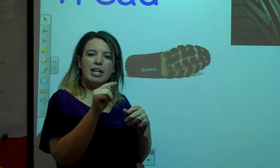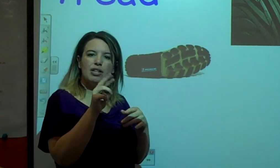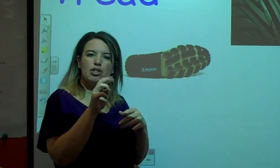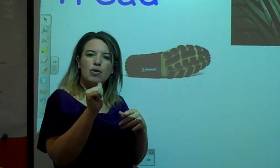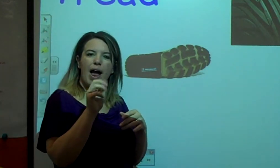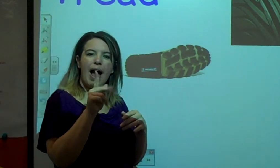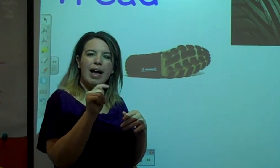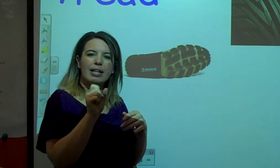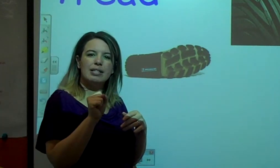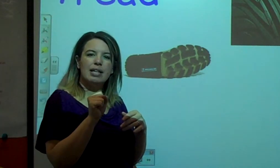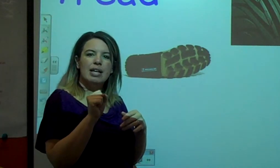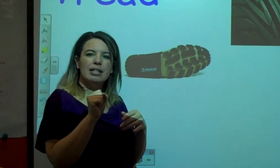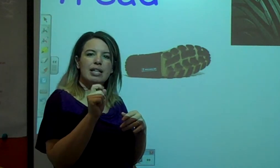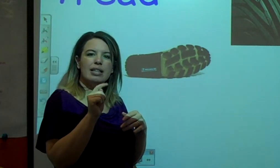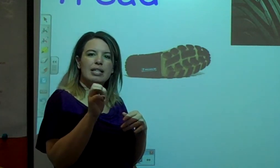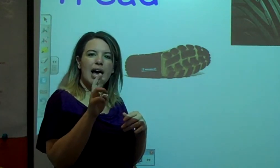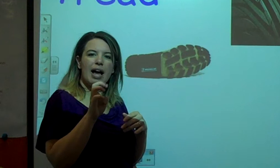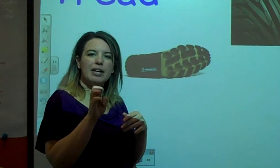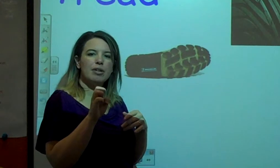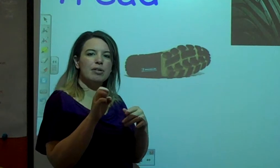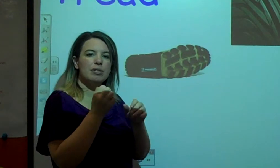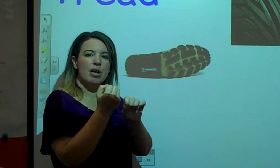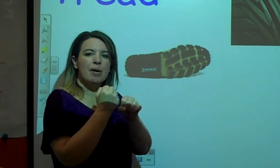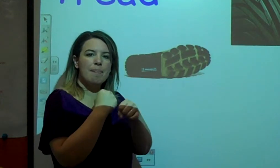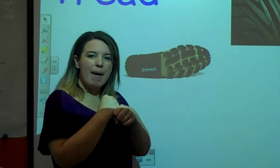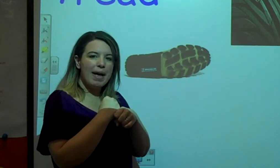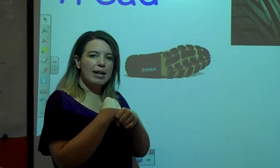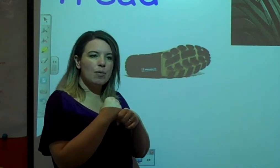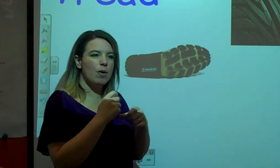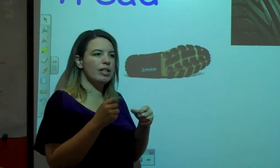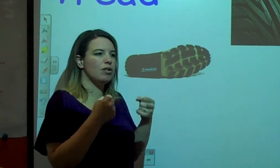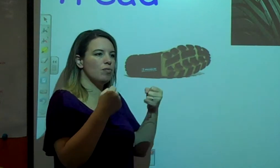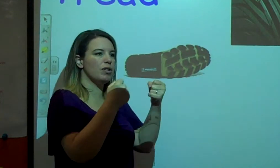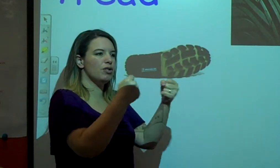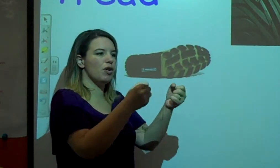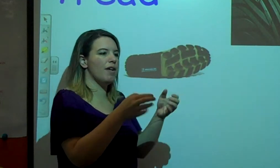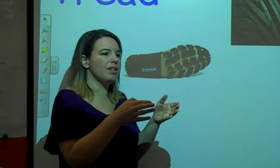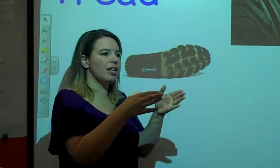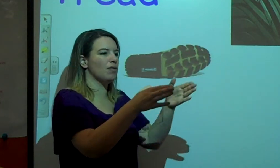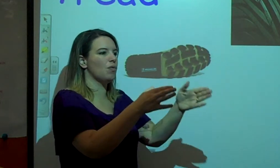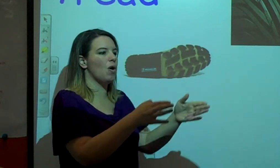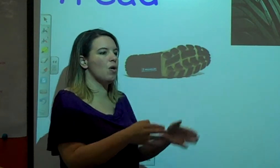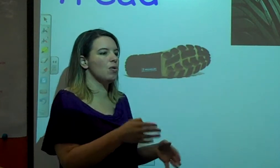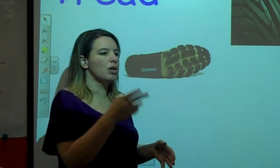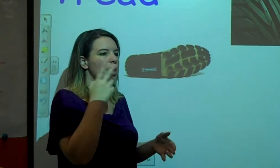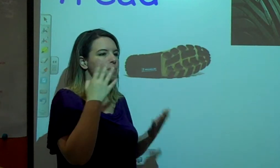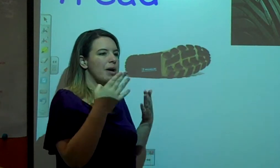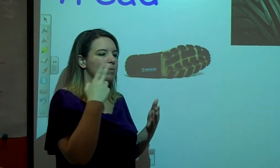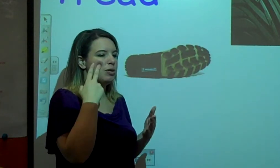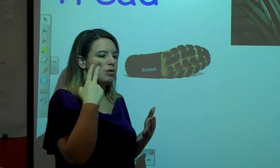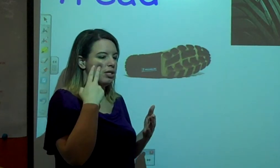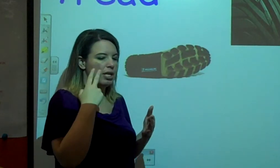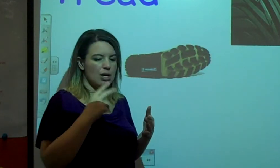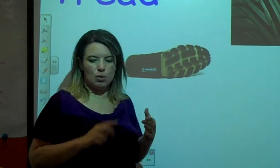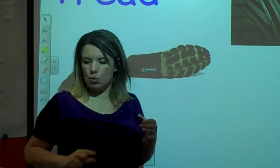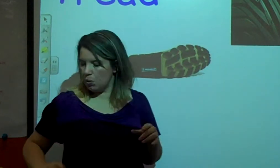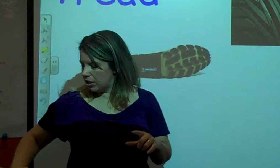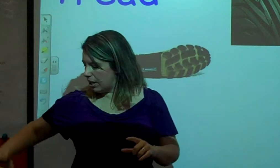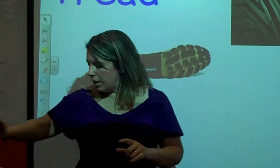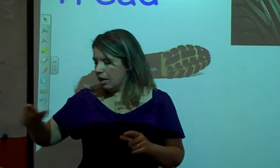the tracks that the tires make when they're driving down the road. Maybe you see,